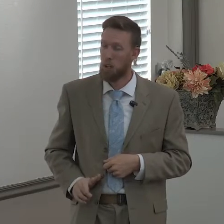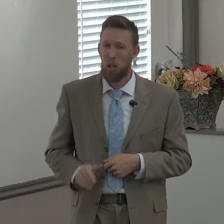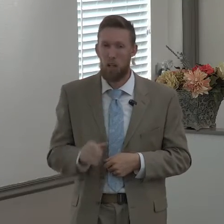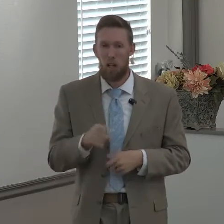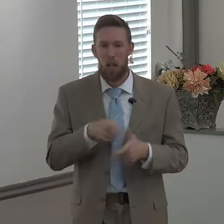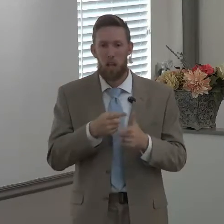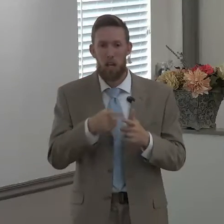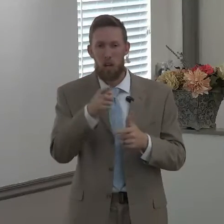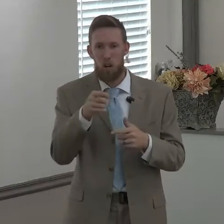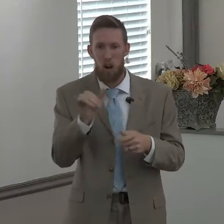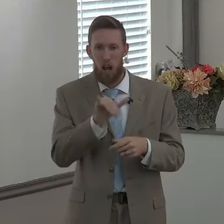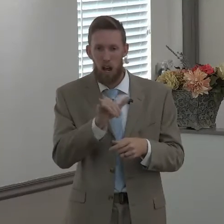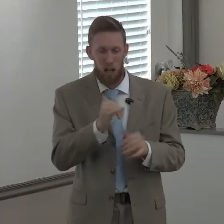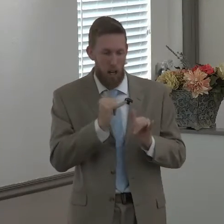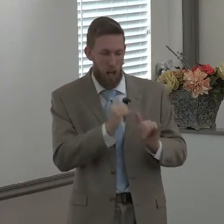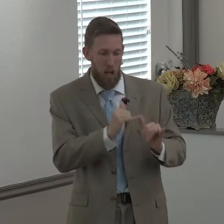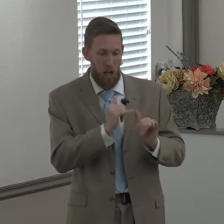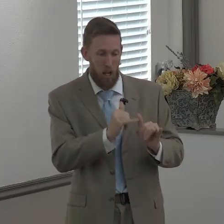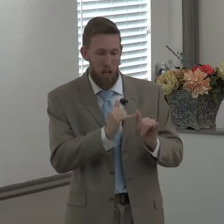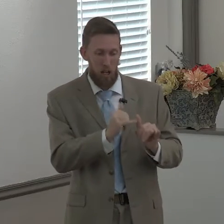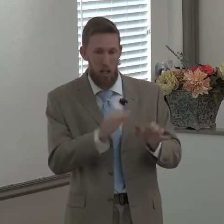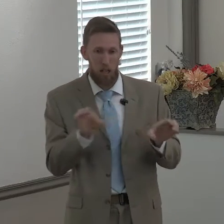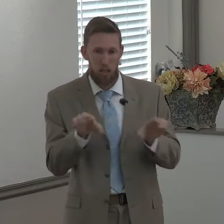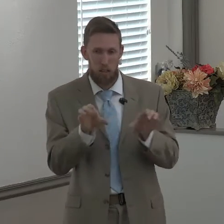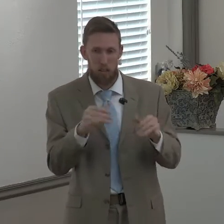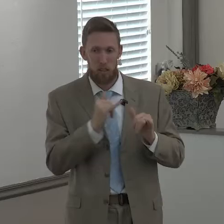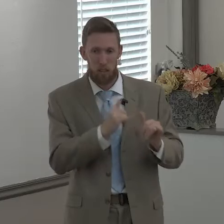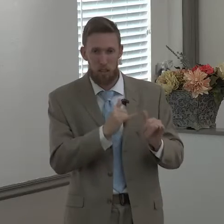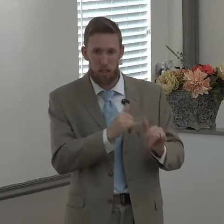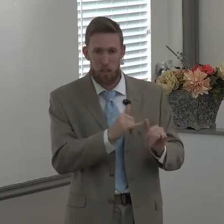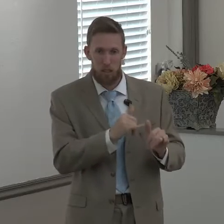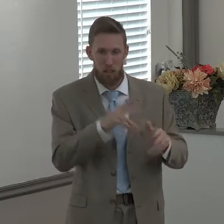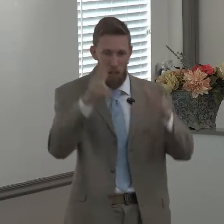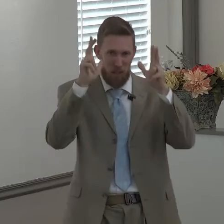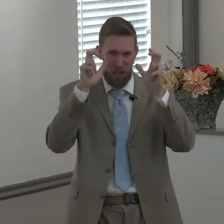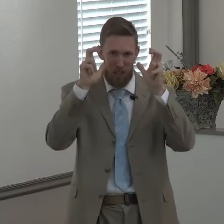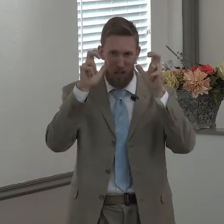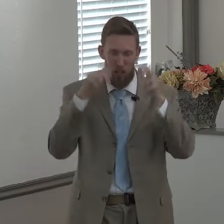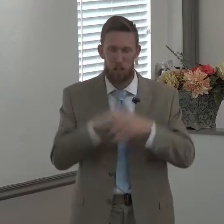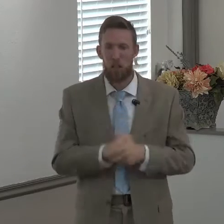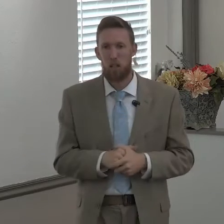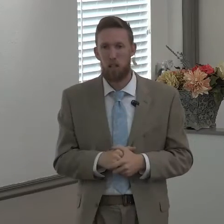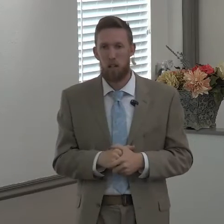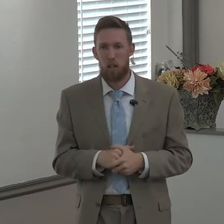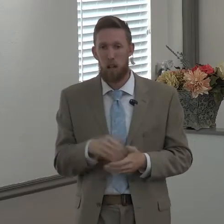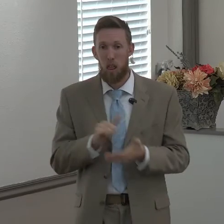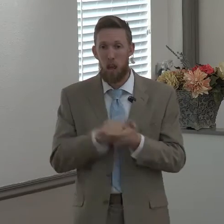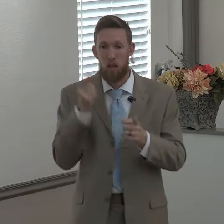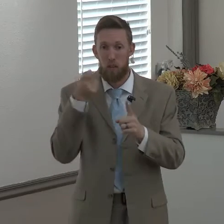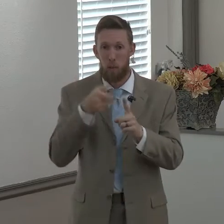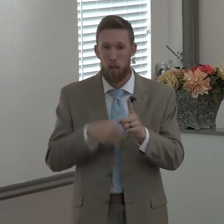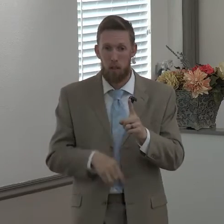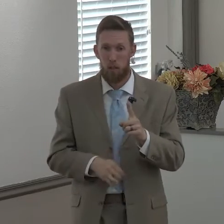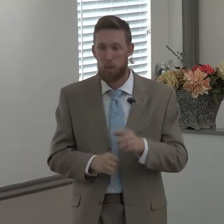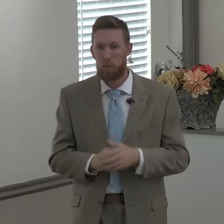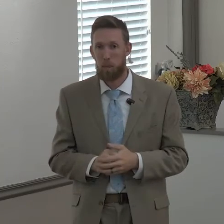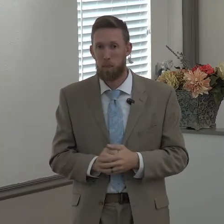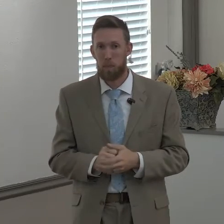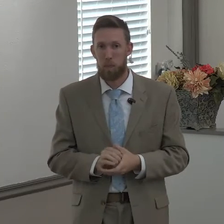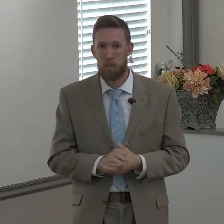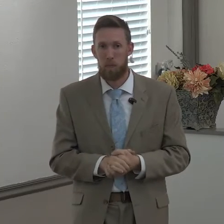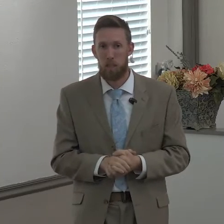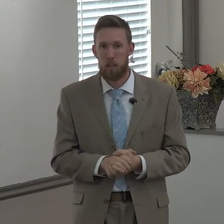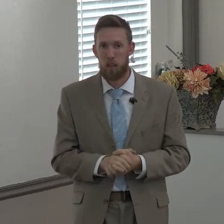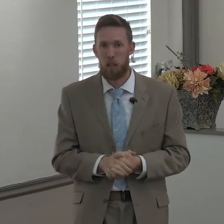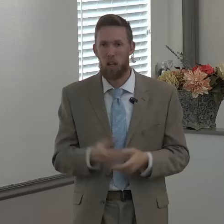you see, when you're not acting like the Lord, you're acting like